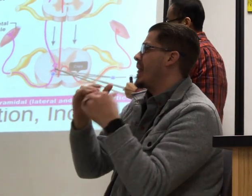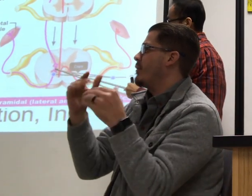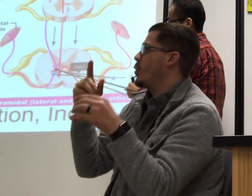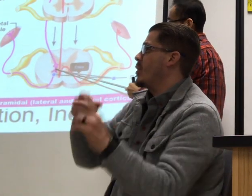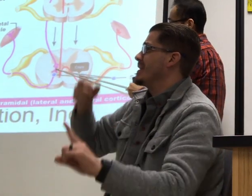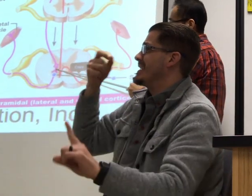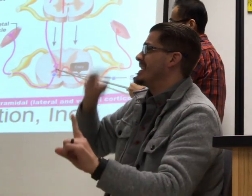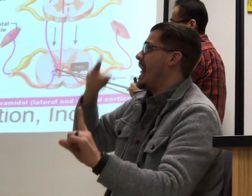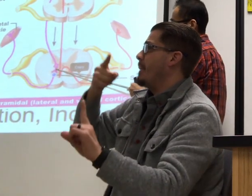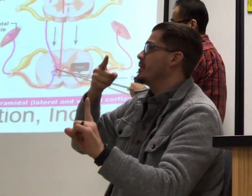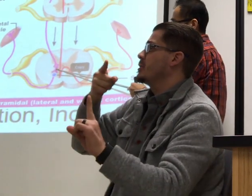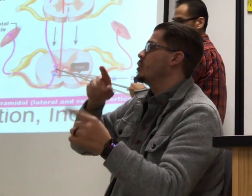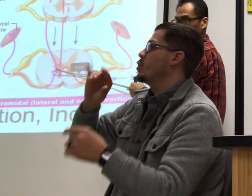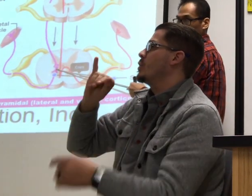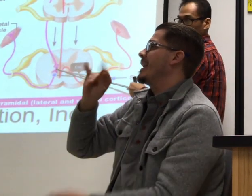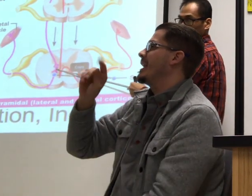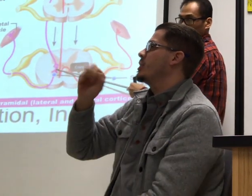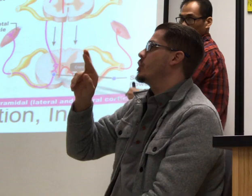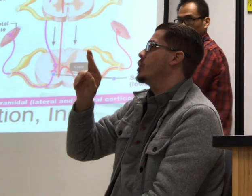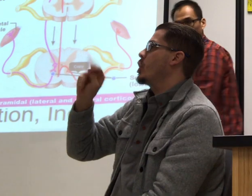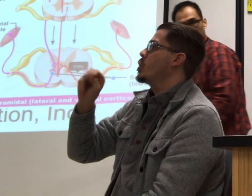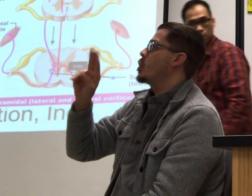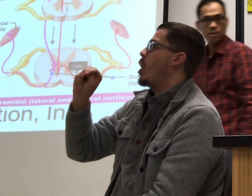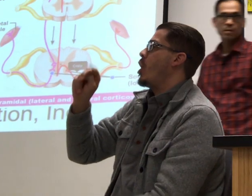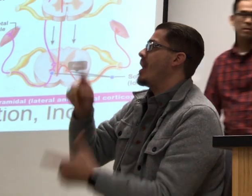to an interneuron, and then it's done.